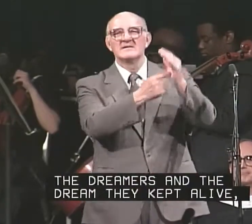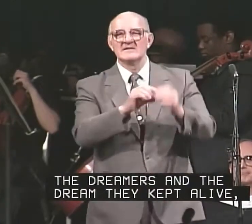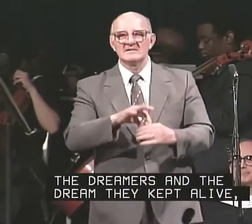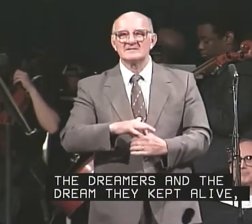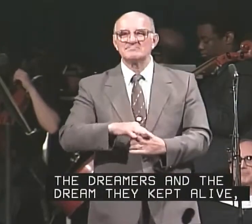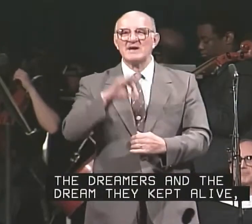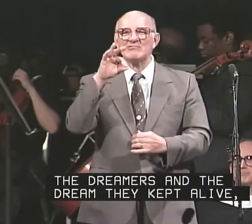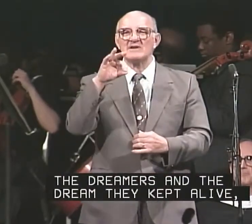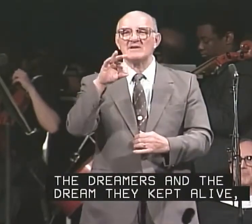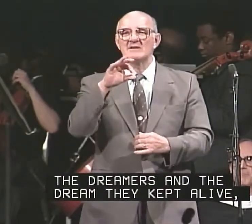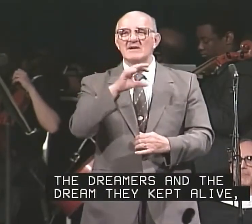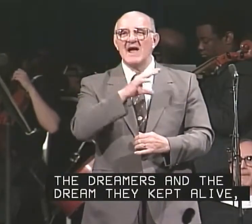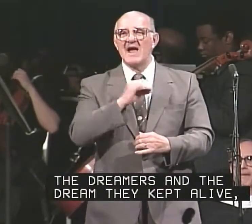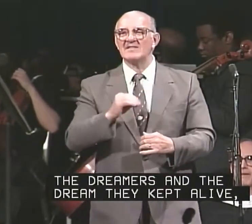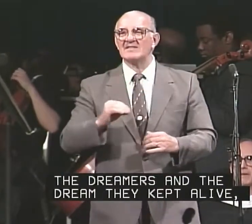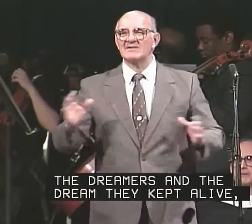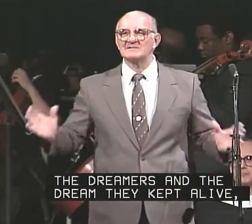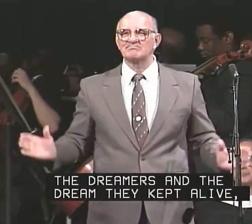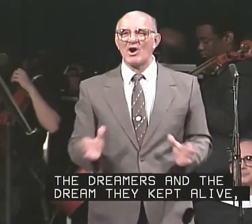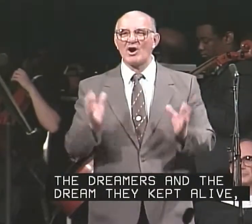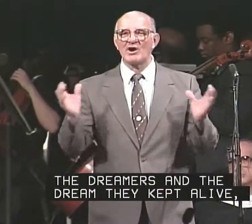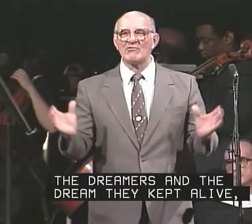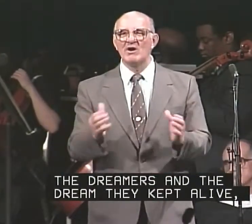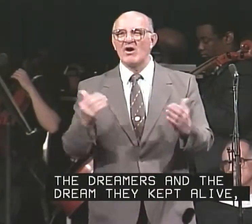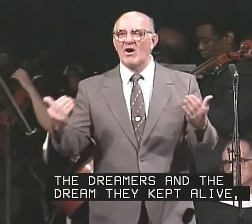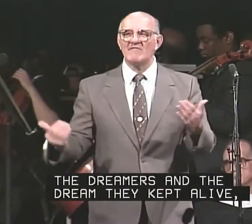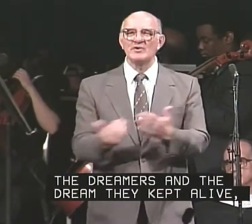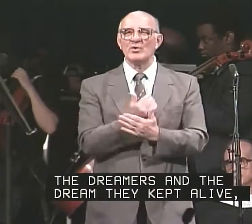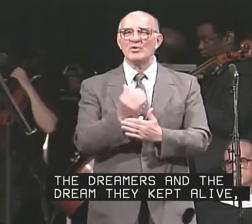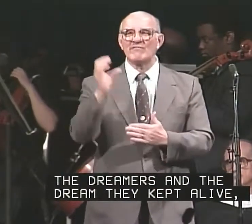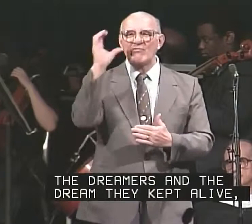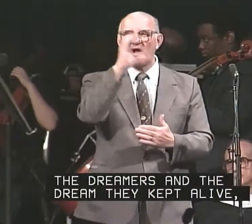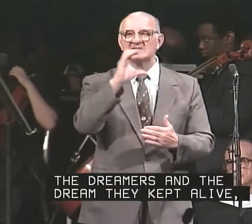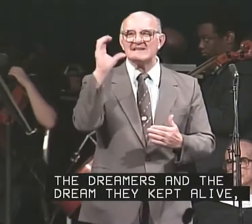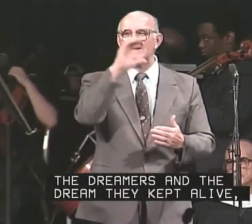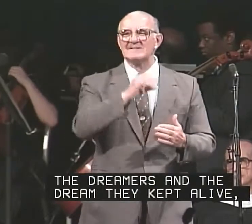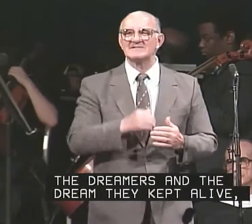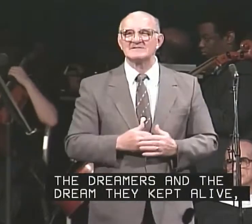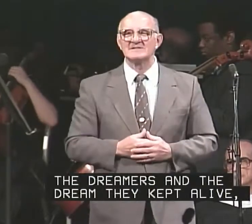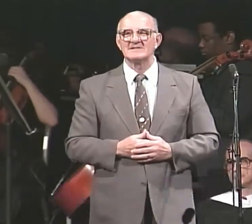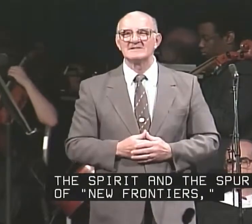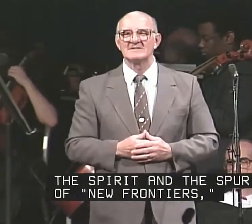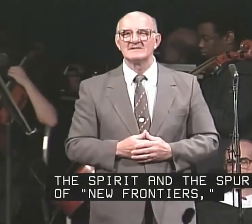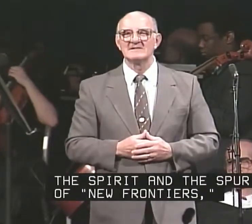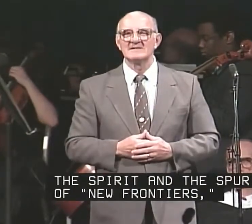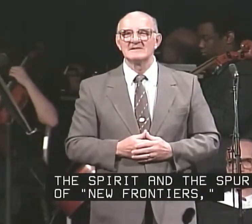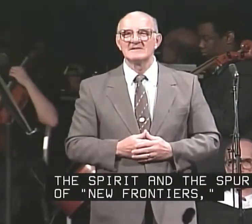The spirit and the spur of new frontiers.